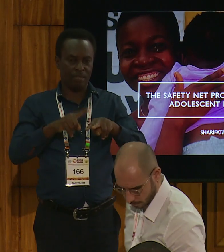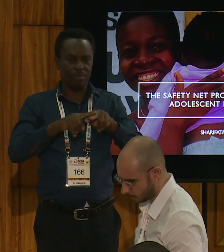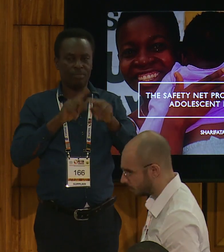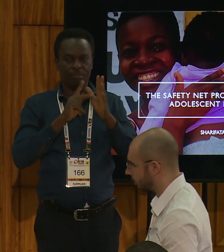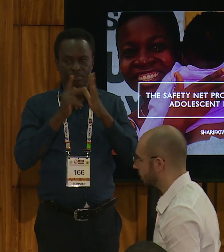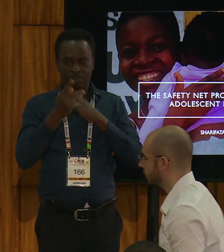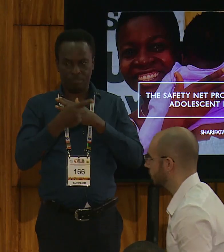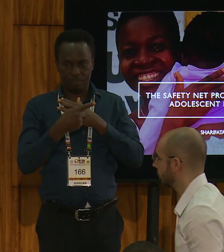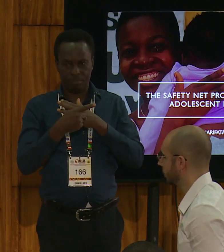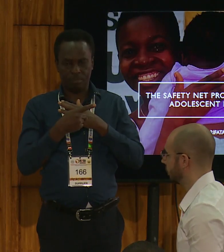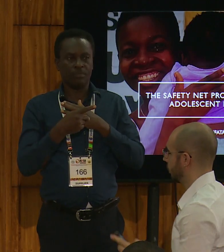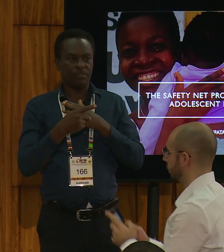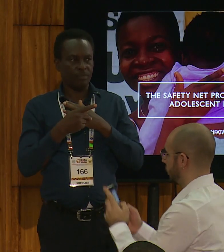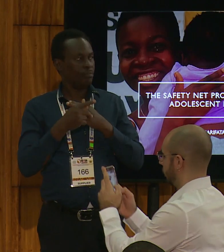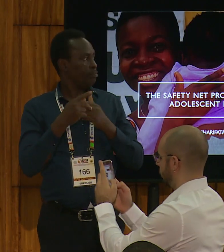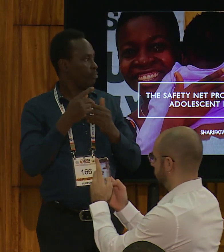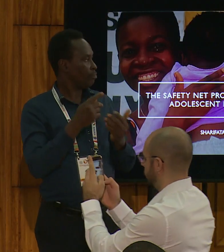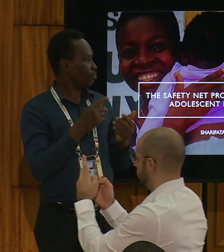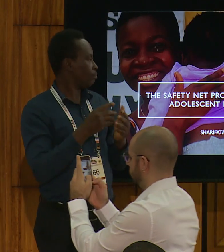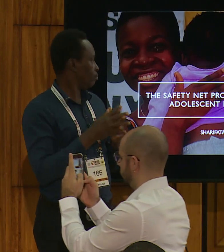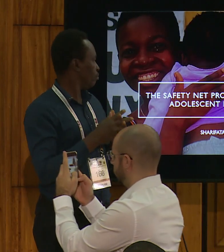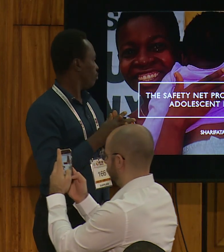Yes, the next slide, please.